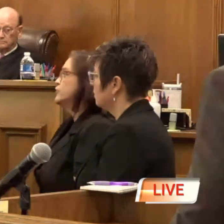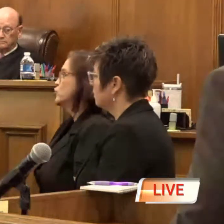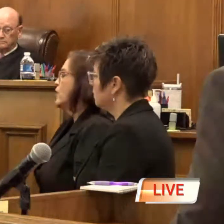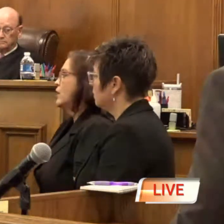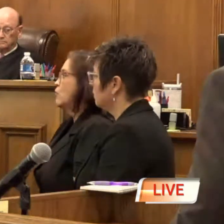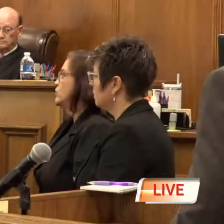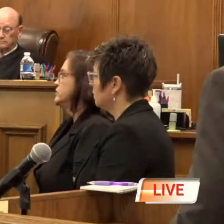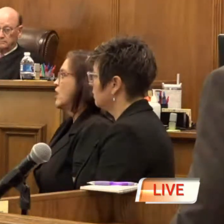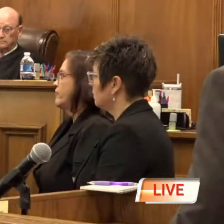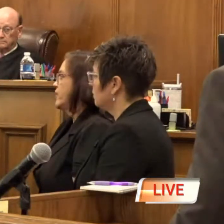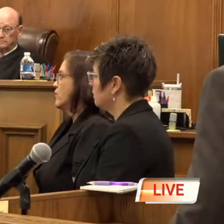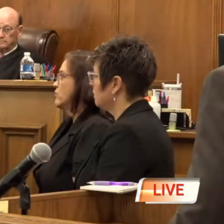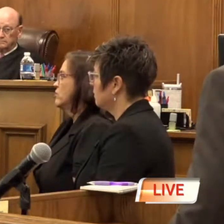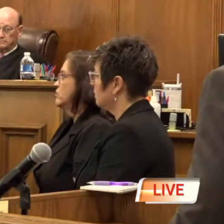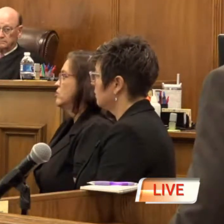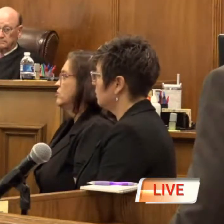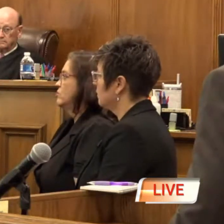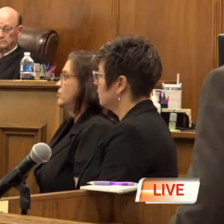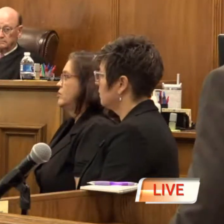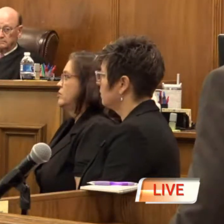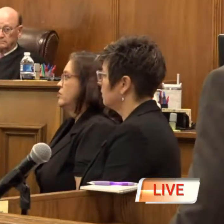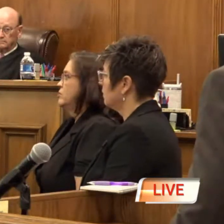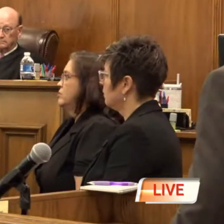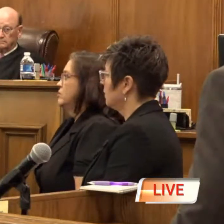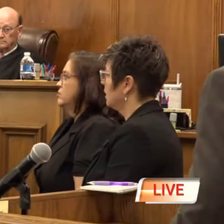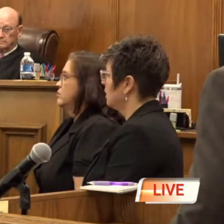But during the trial, I was not there.